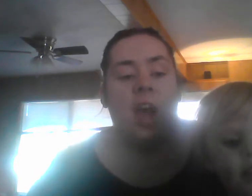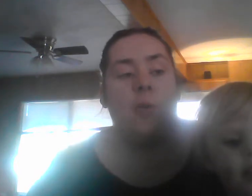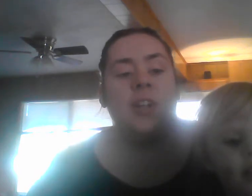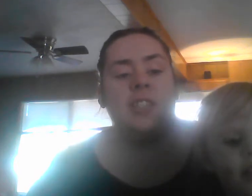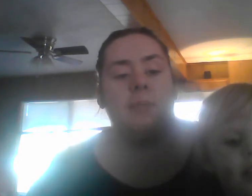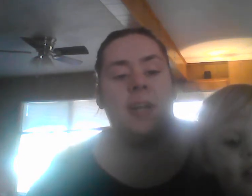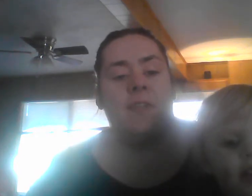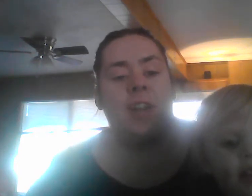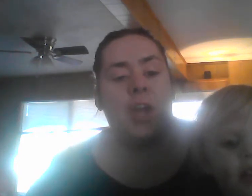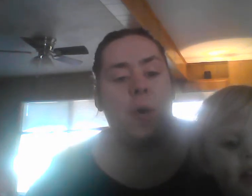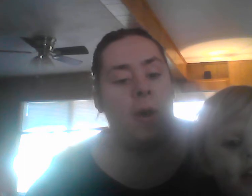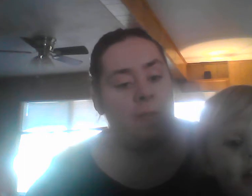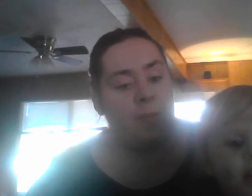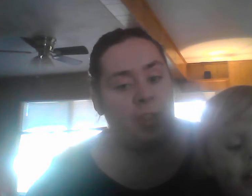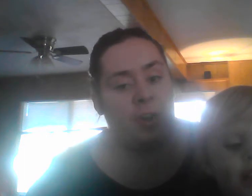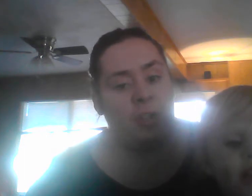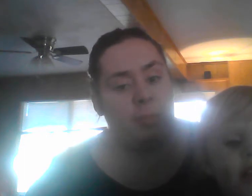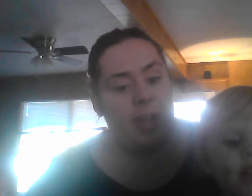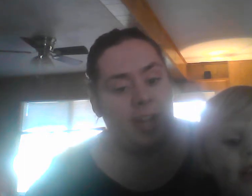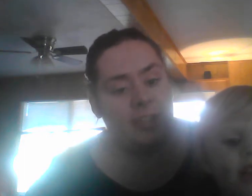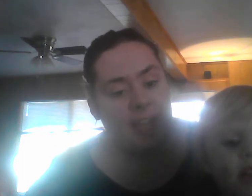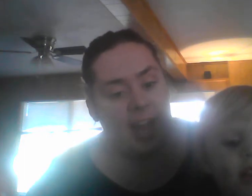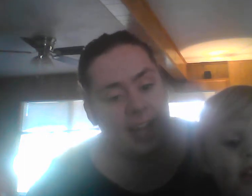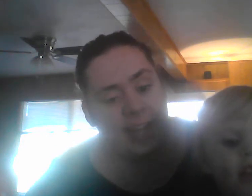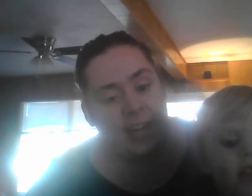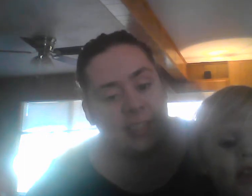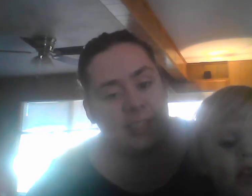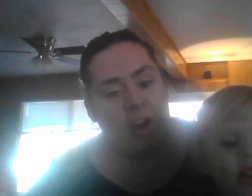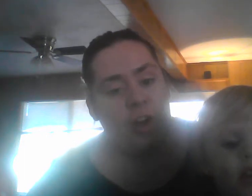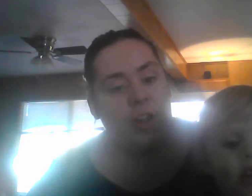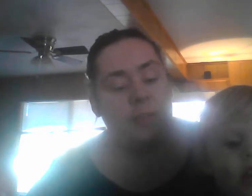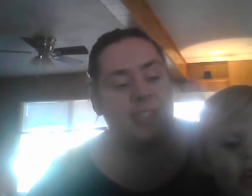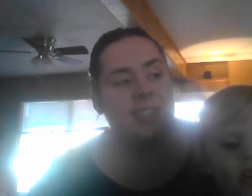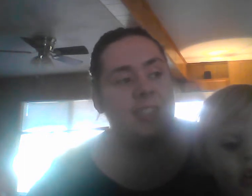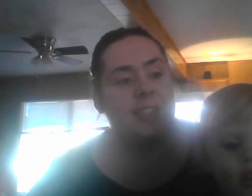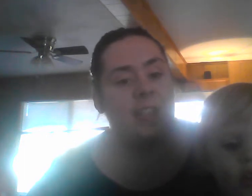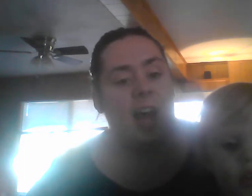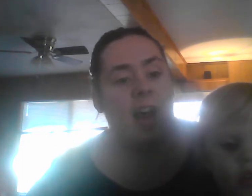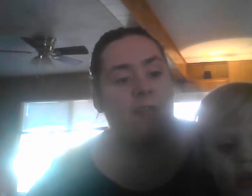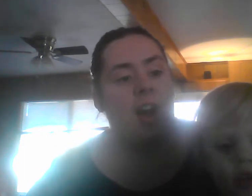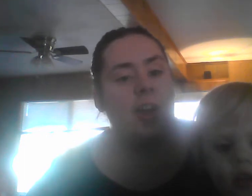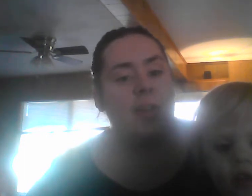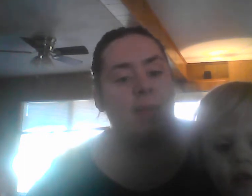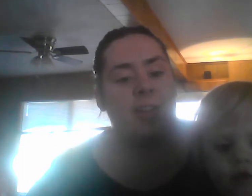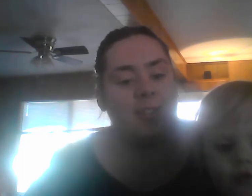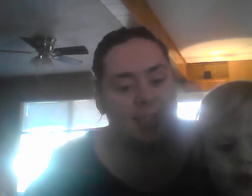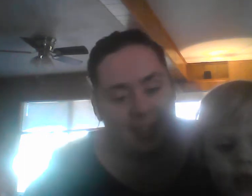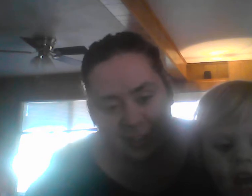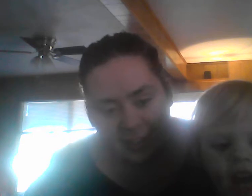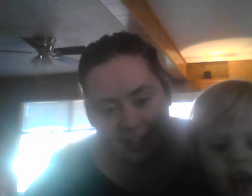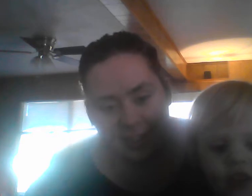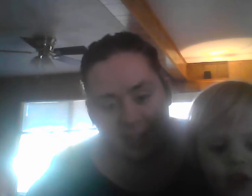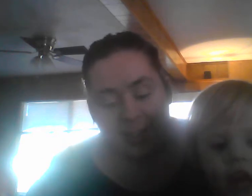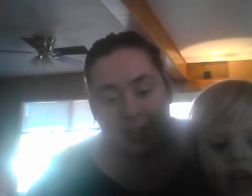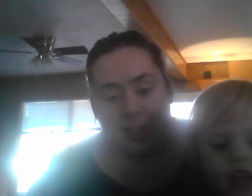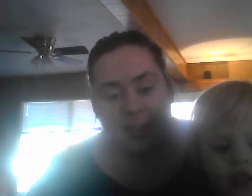We just made a video with the girls playing outside, and it's called Vlog with My Little Sisters. Yeah,